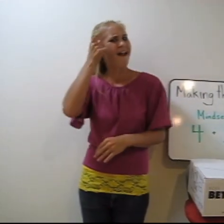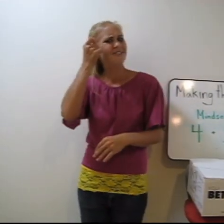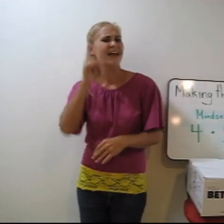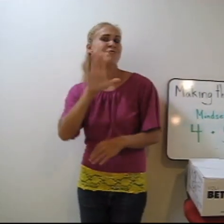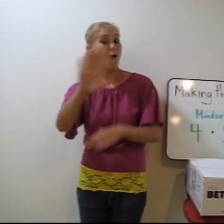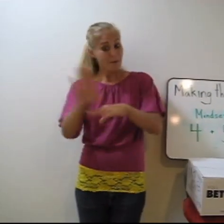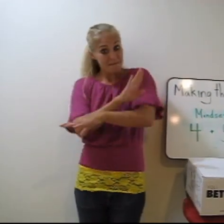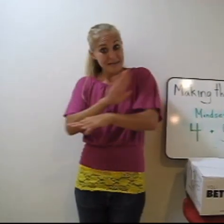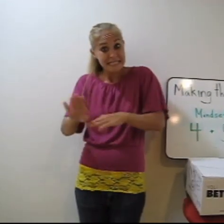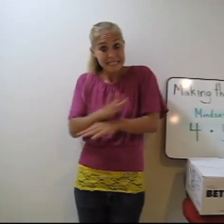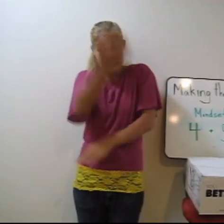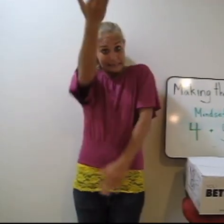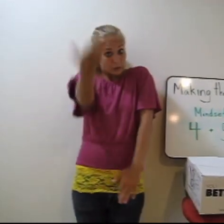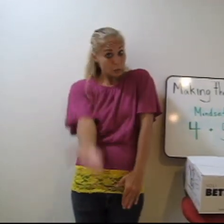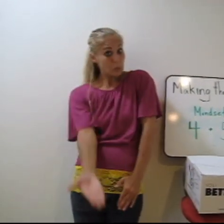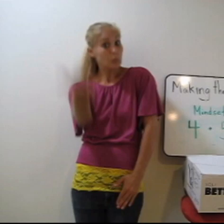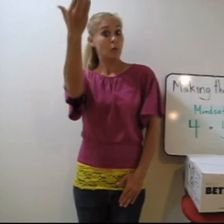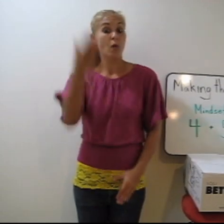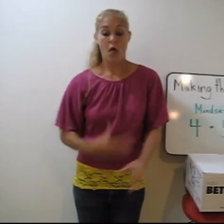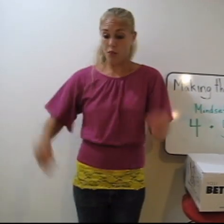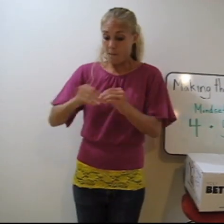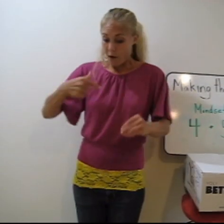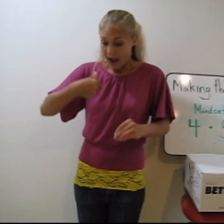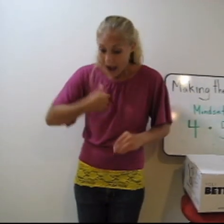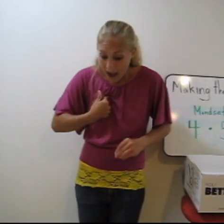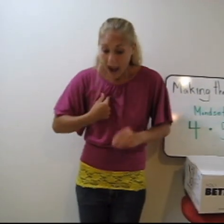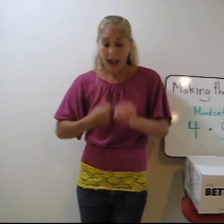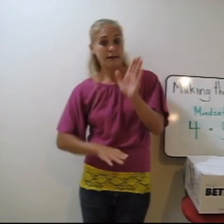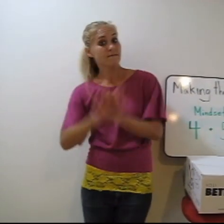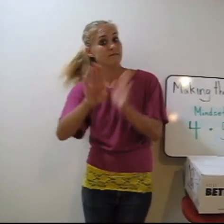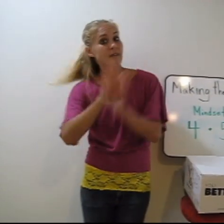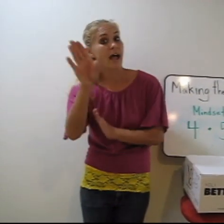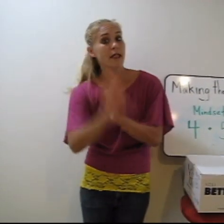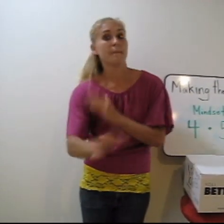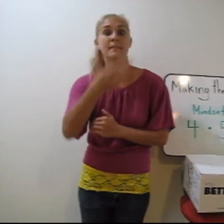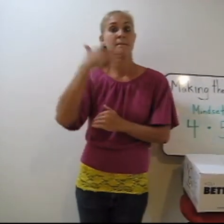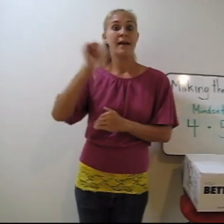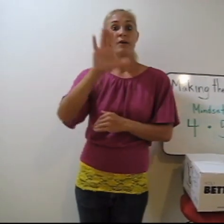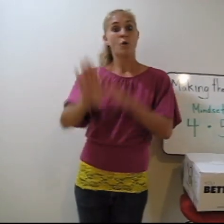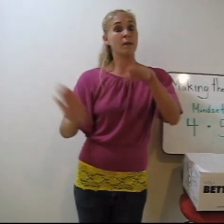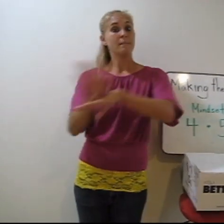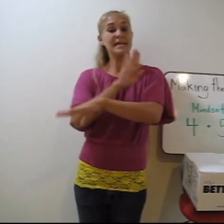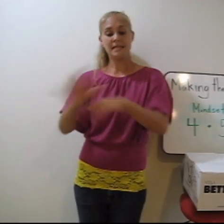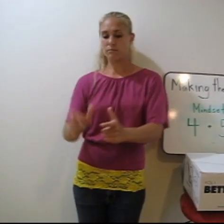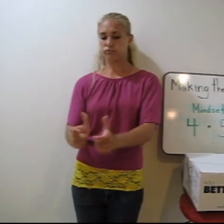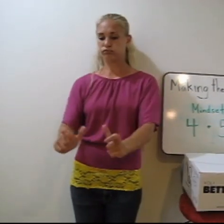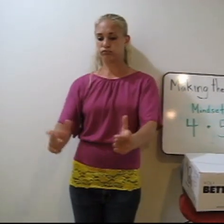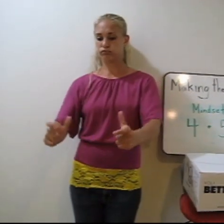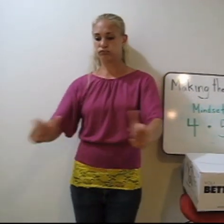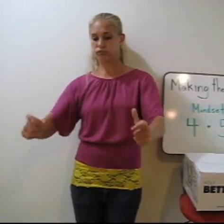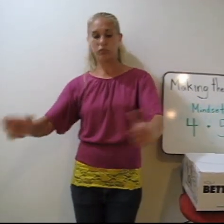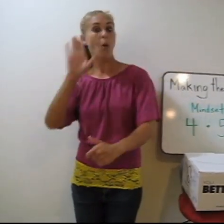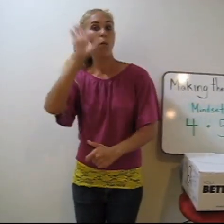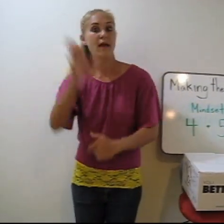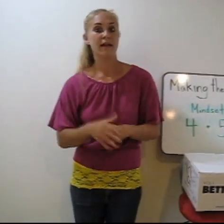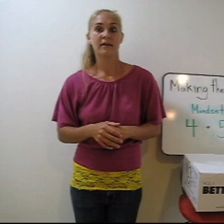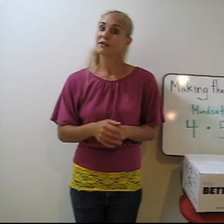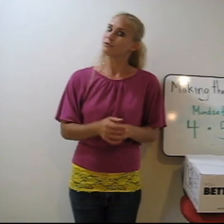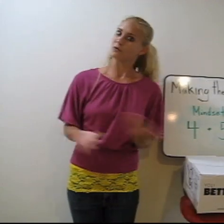is you. The more you grow, the more your business will grow. So, when it comes to where you want to focus your